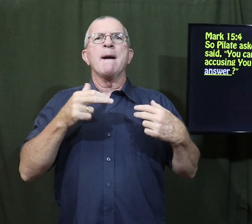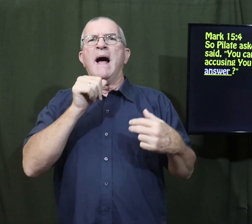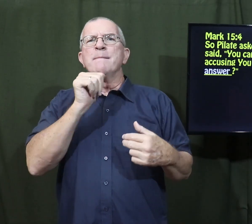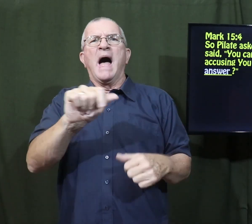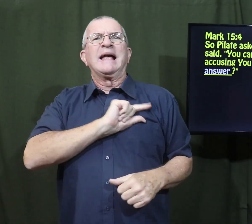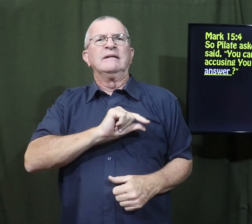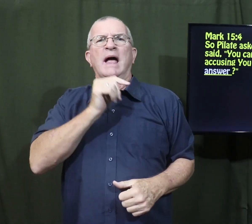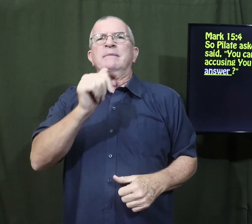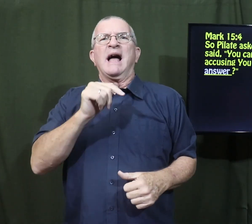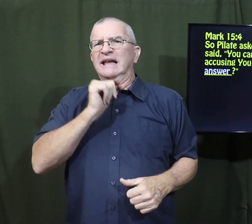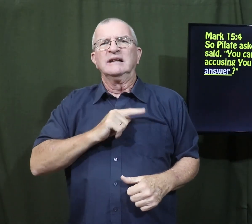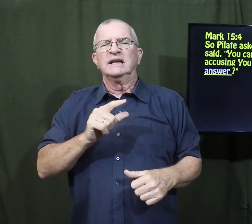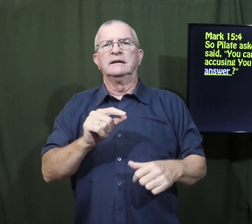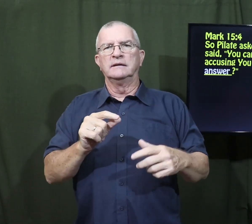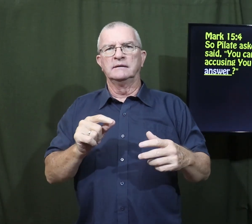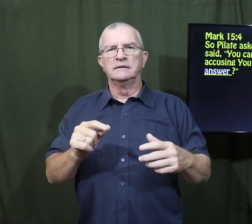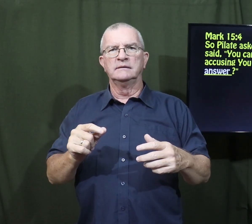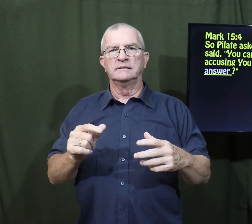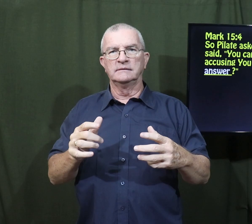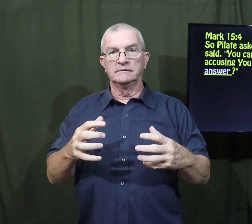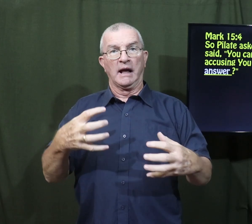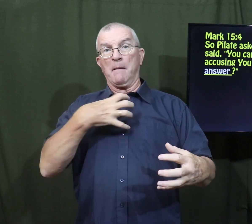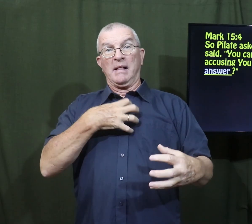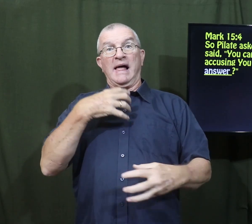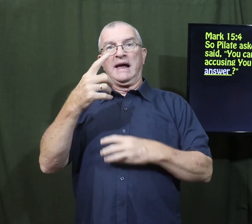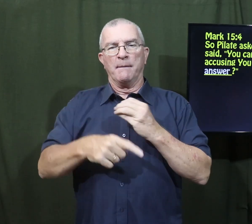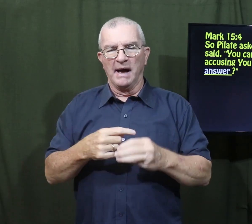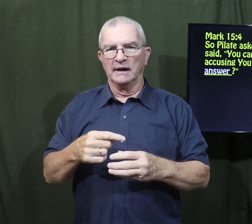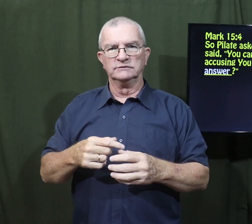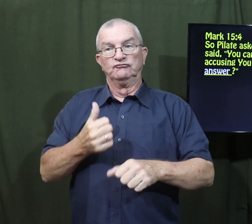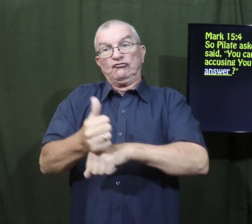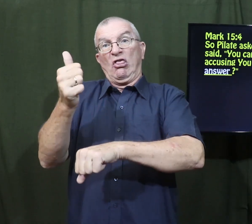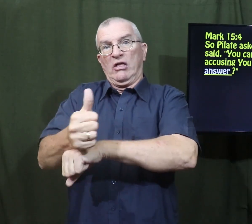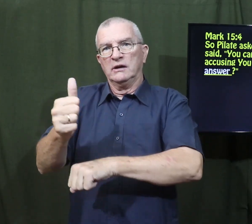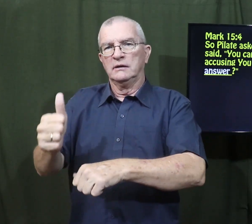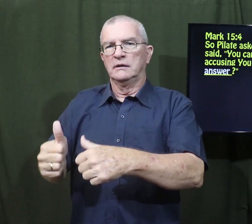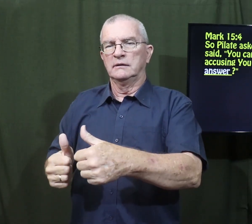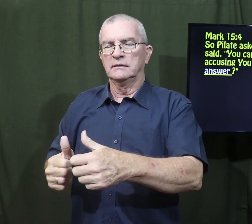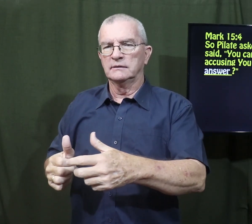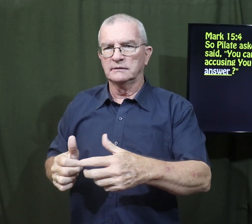saying, "I'm not guilty," and complaining about their treatment.